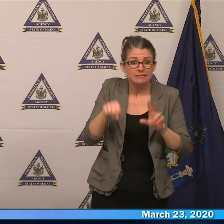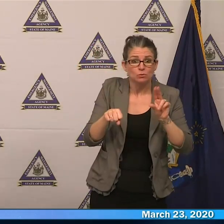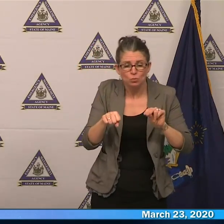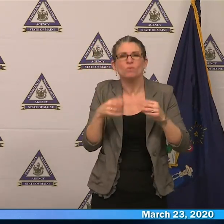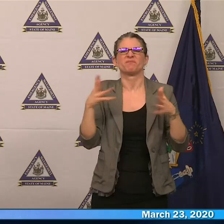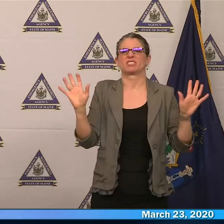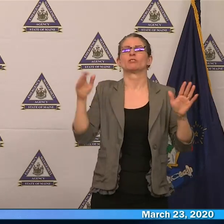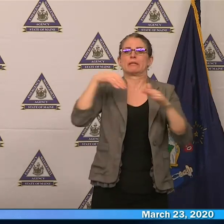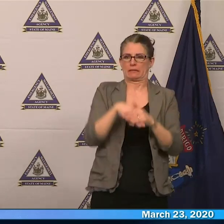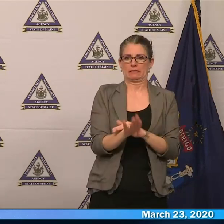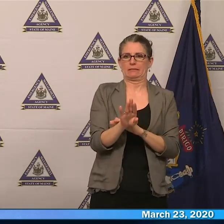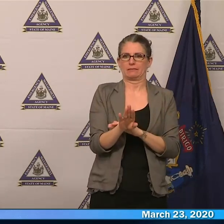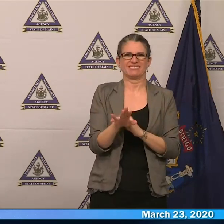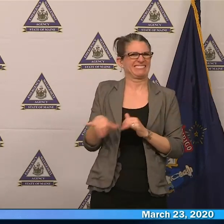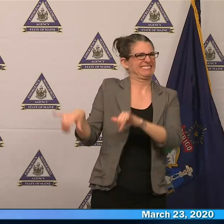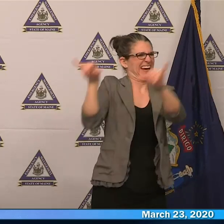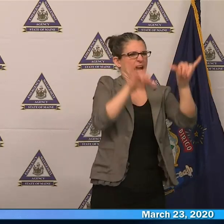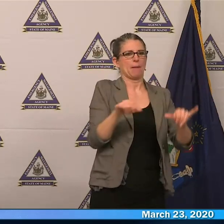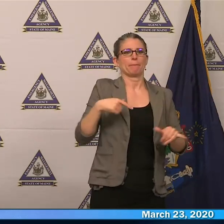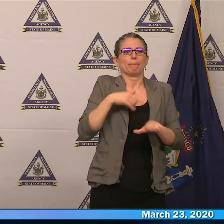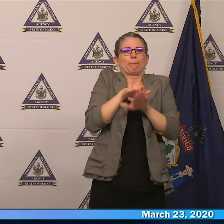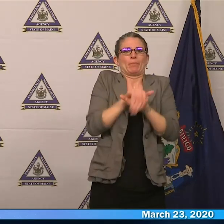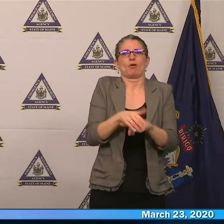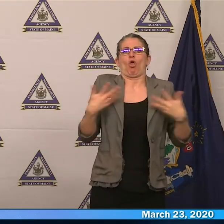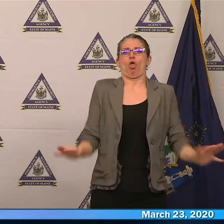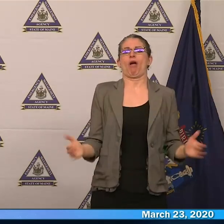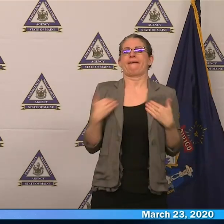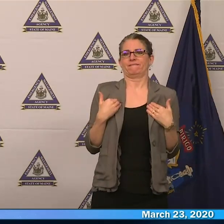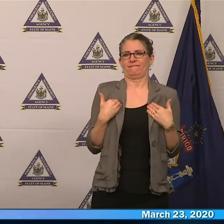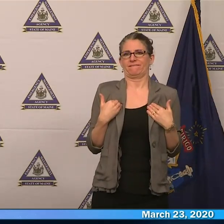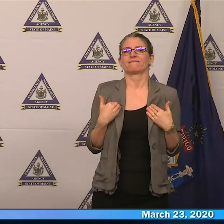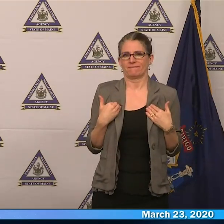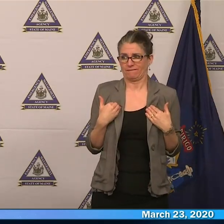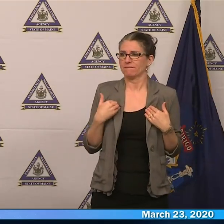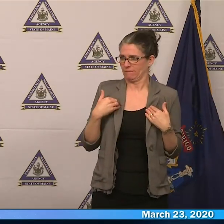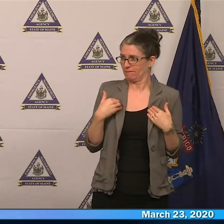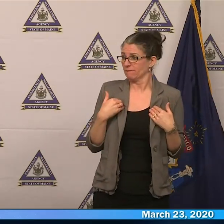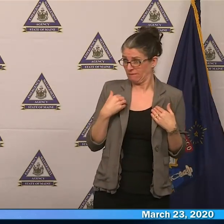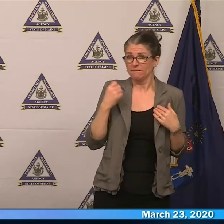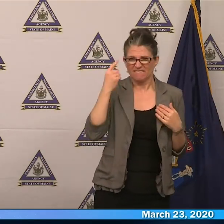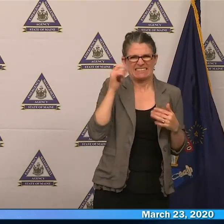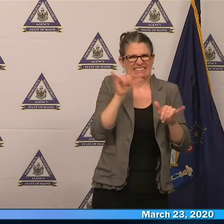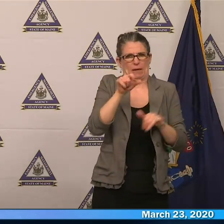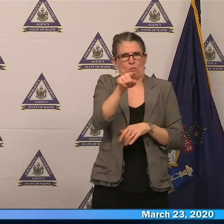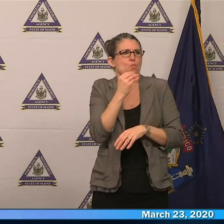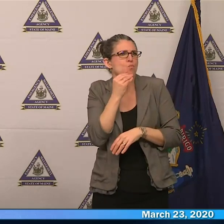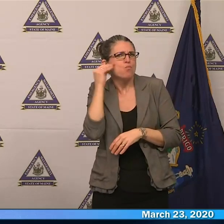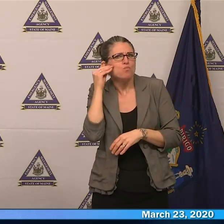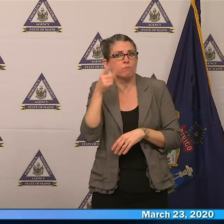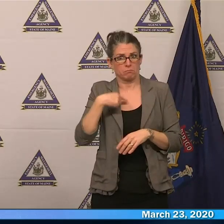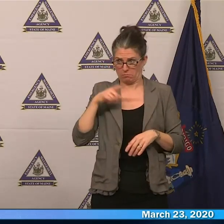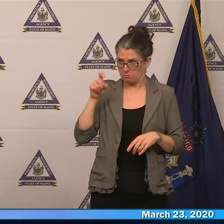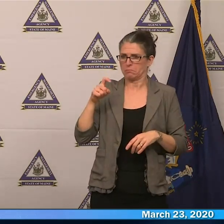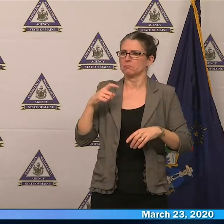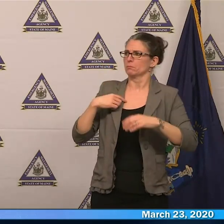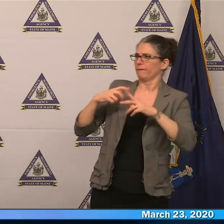have the virus. And that allows me to make sure I'm taking the steps to keep everyone else around me